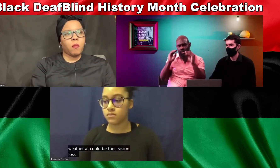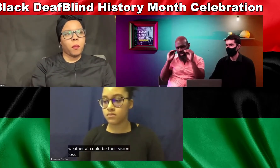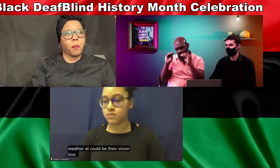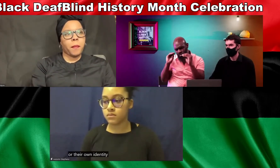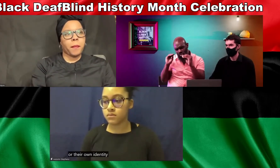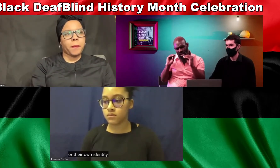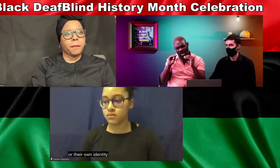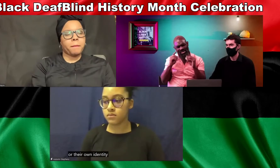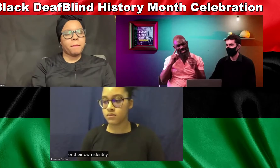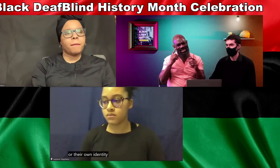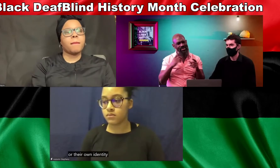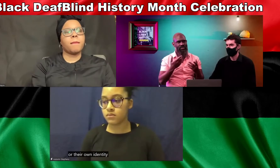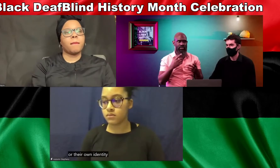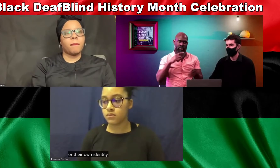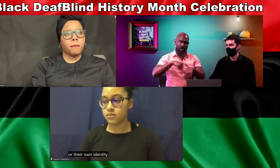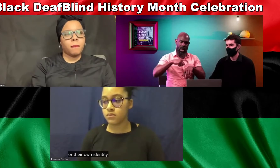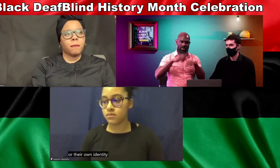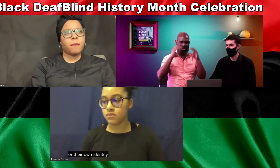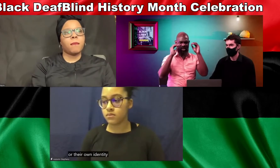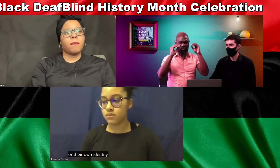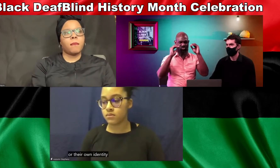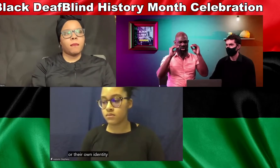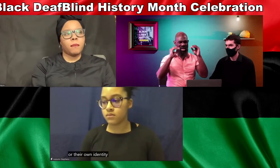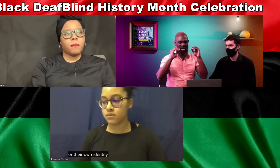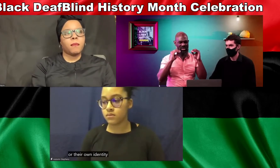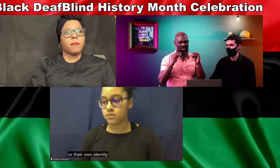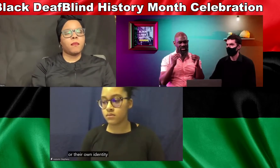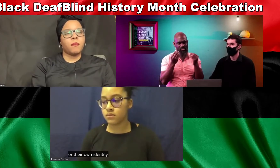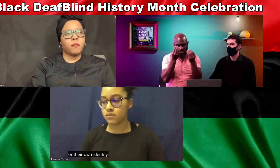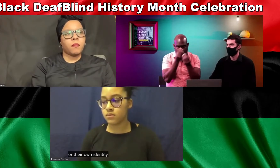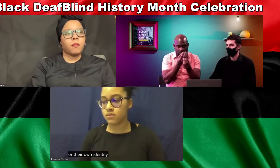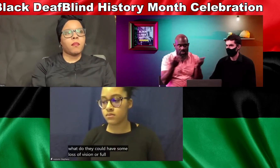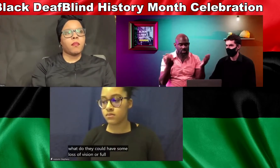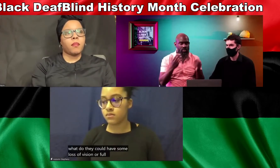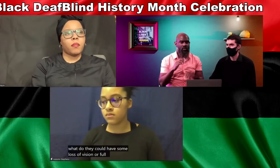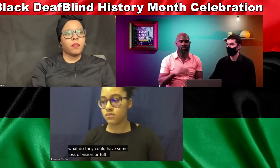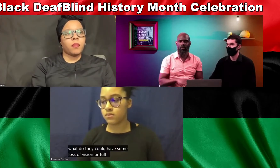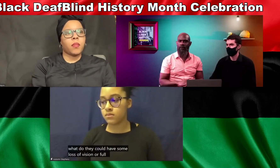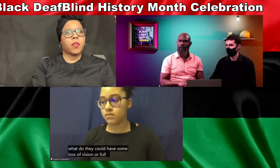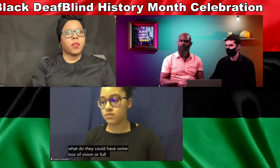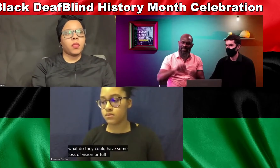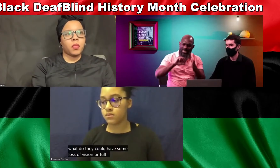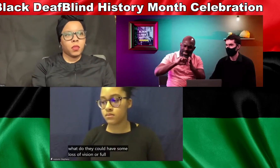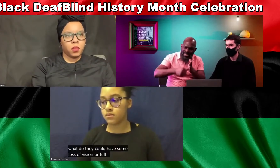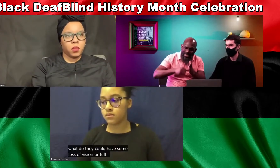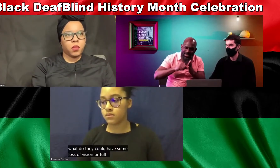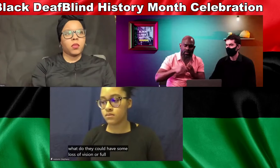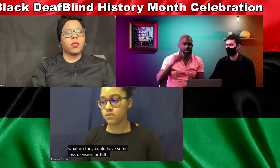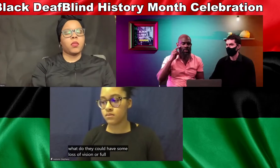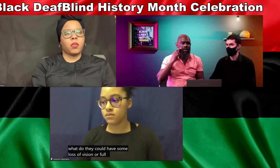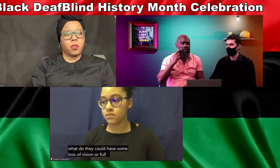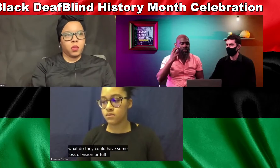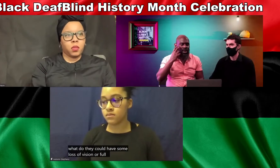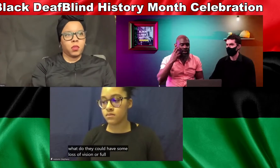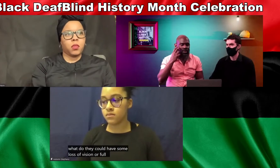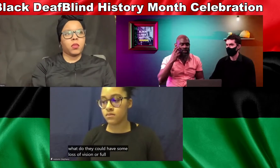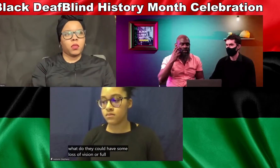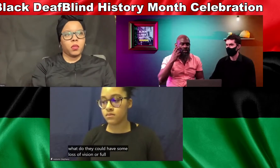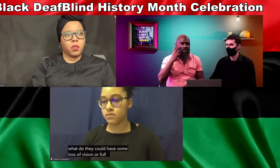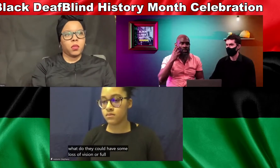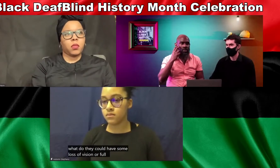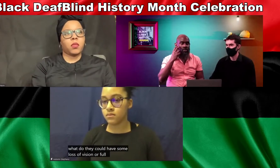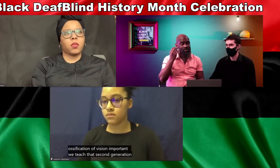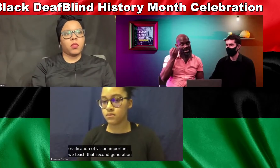Whether they could have some loss of vision or full loss of vision. It's important that we teach that second generation.